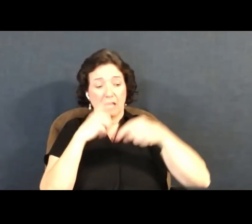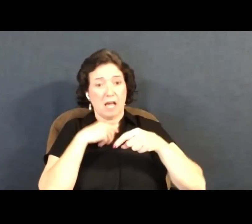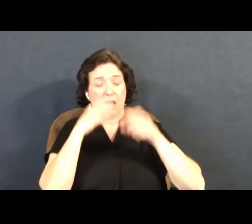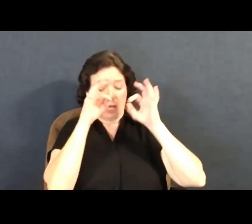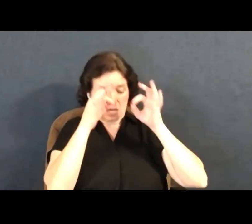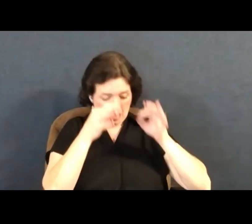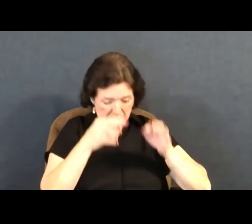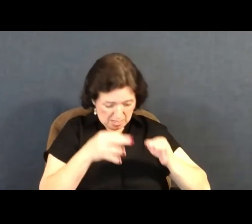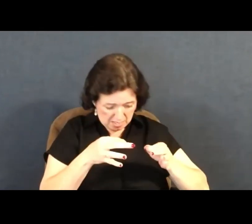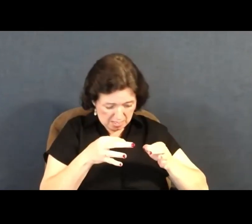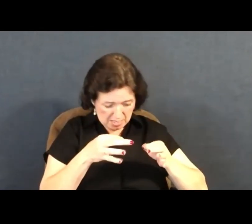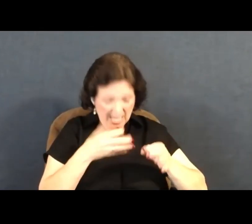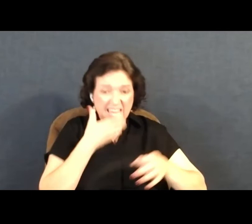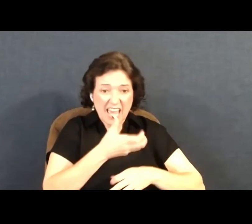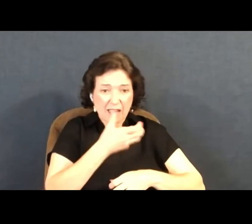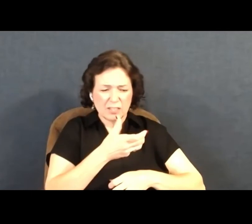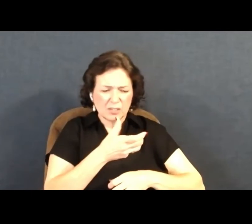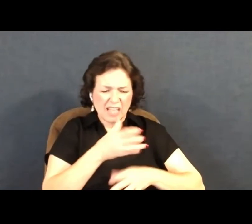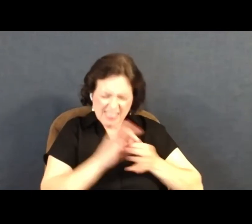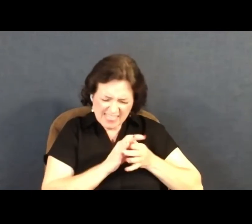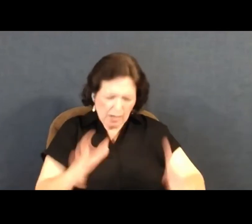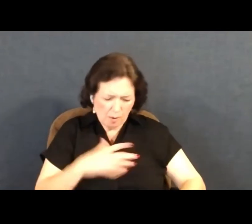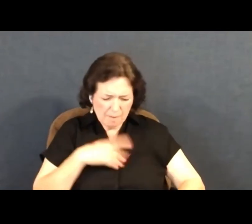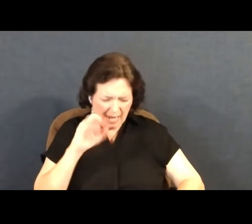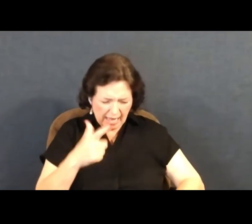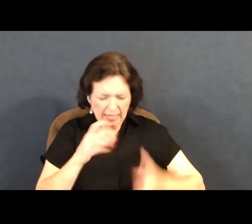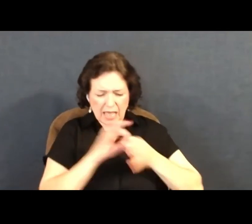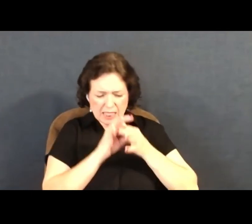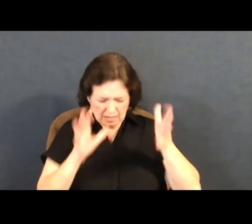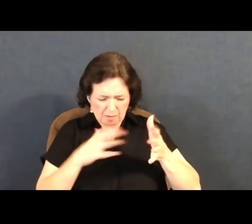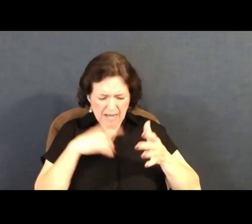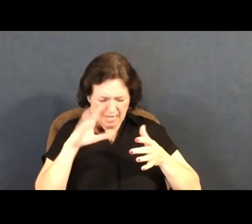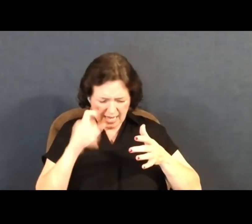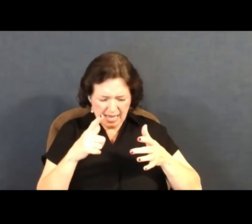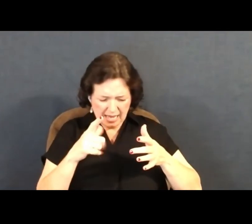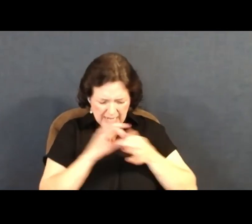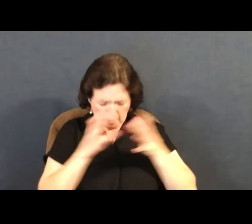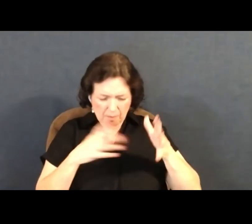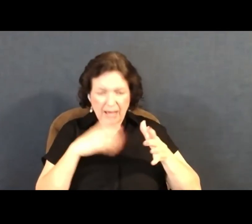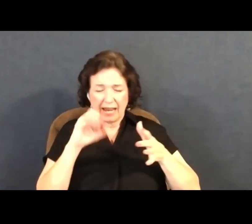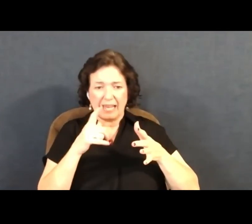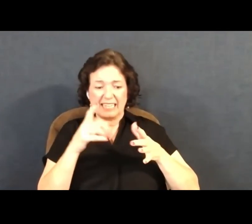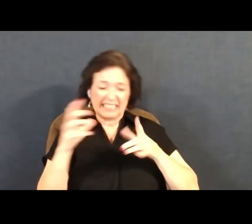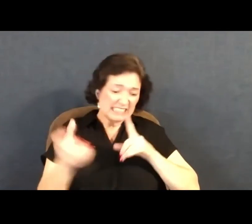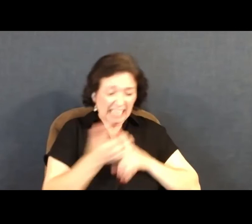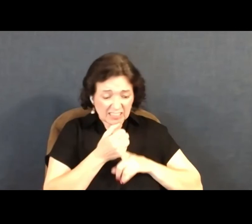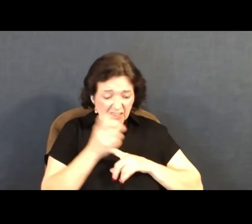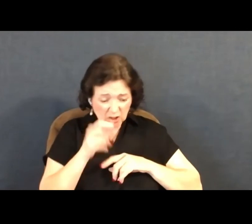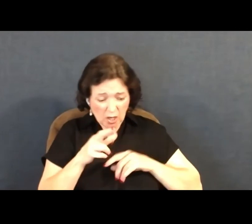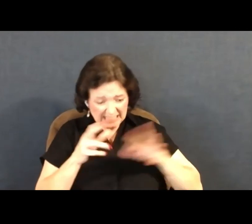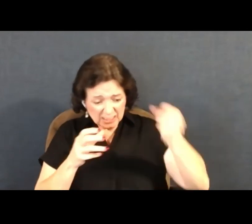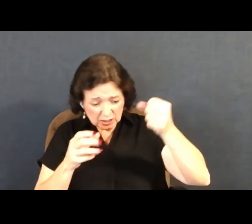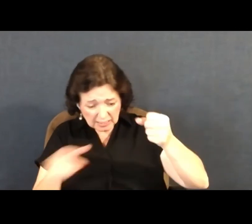at Chewie and he yelled at Chewie, Chewie, let go of my leg, Chewie, let go of my leg. Let go of my leg. Catch that jar, Chewie. Catch that